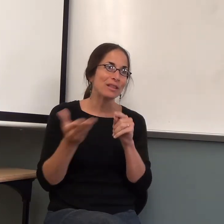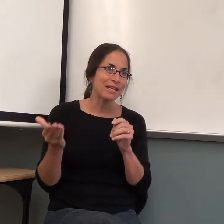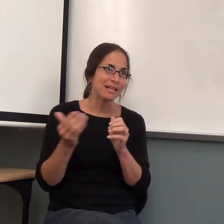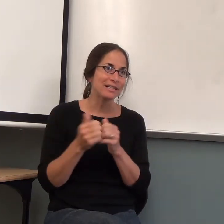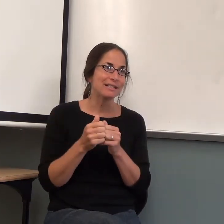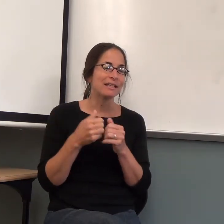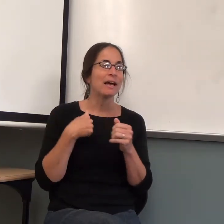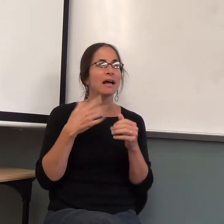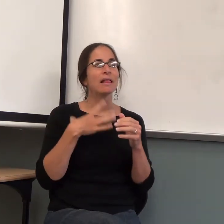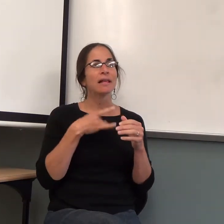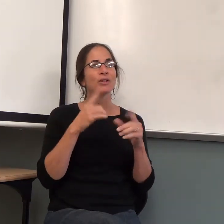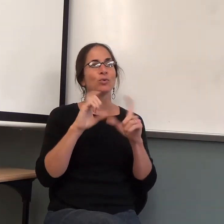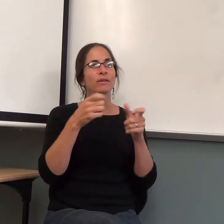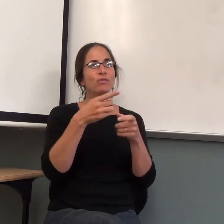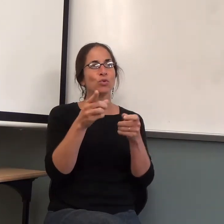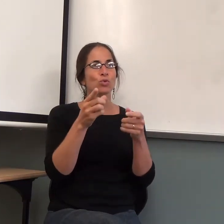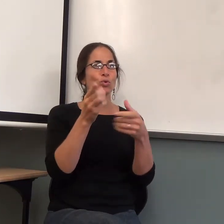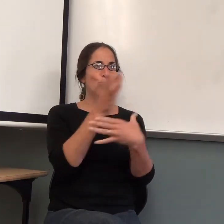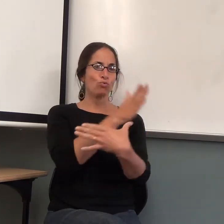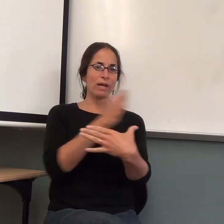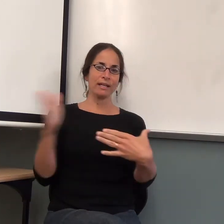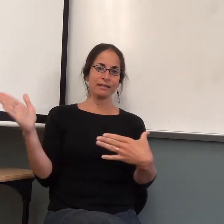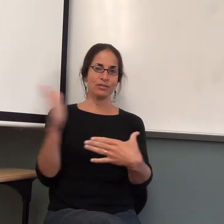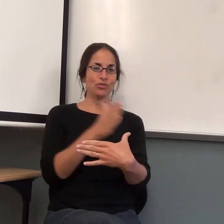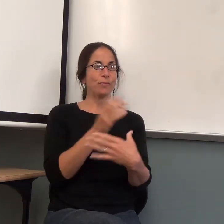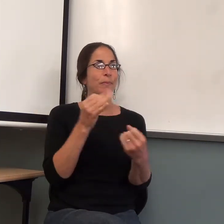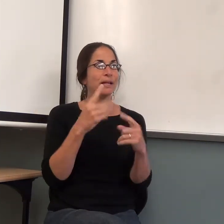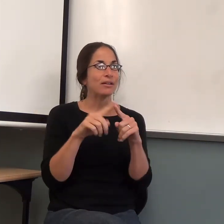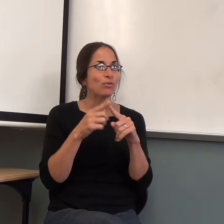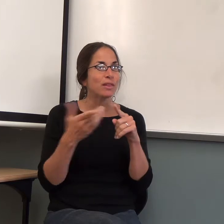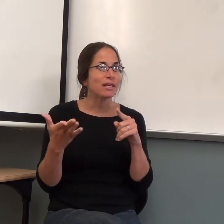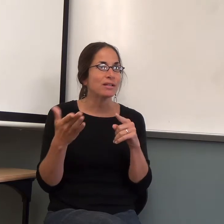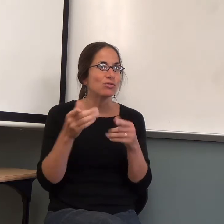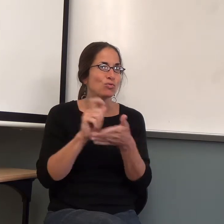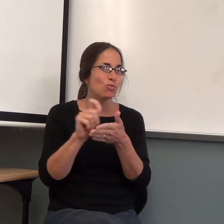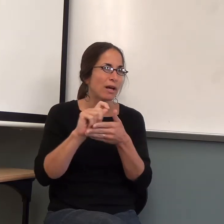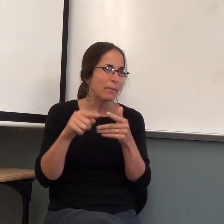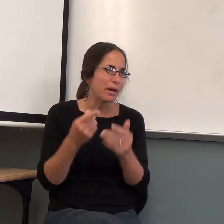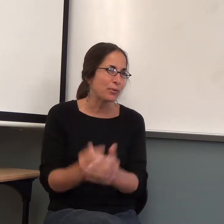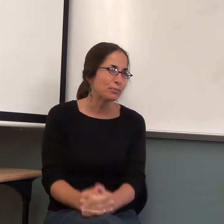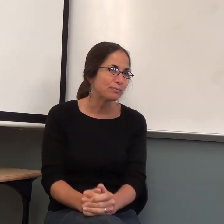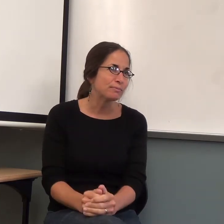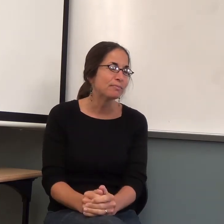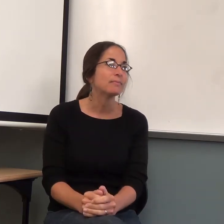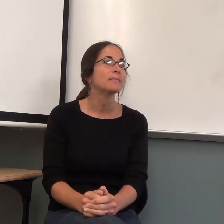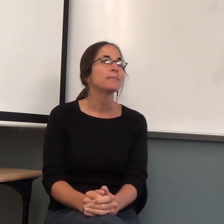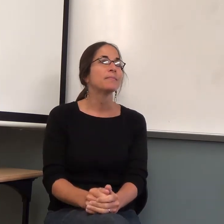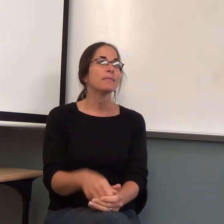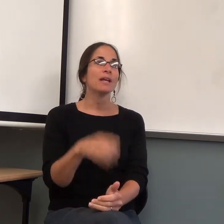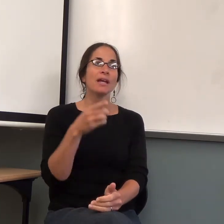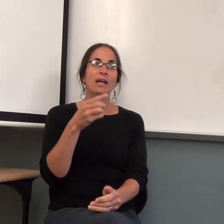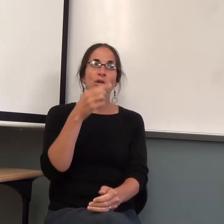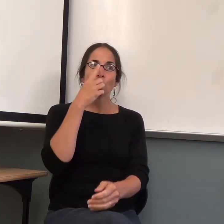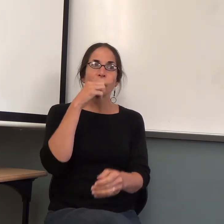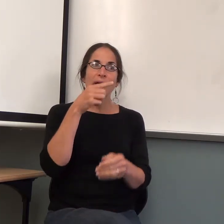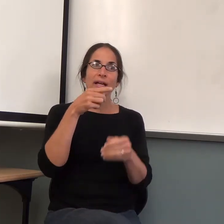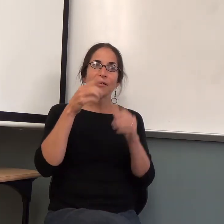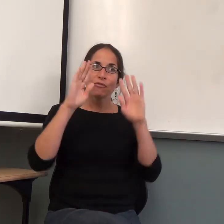more broad range in relationship to what they're writing. However, I do want your focus to be